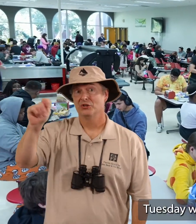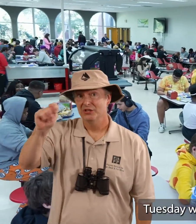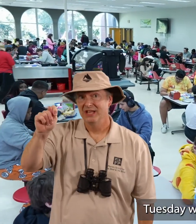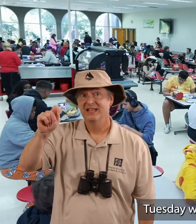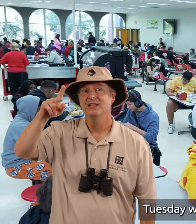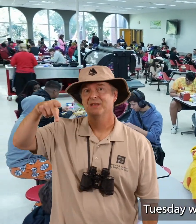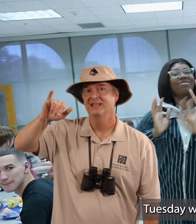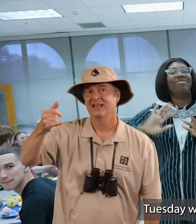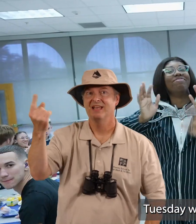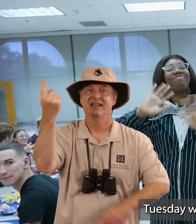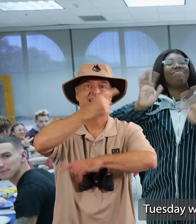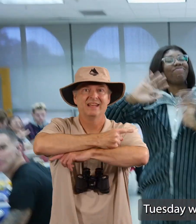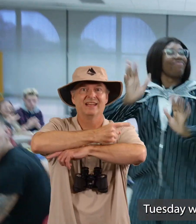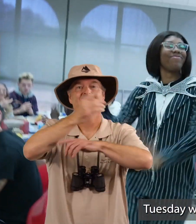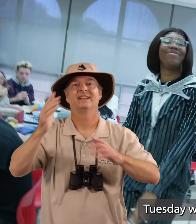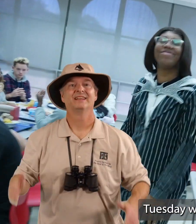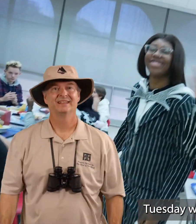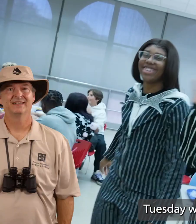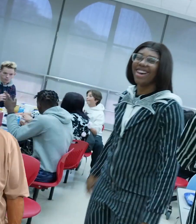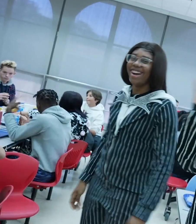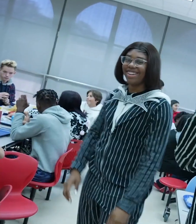Tuesday was Pajama Day.